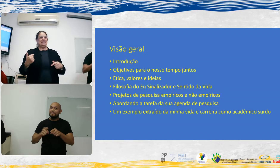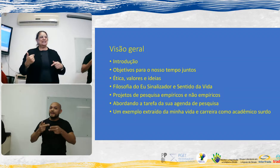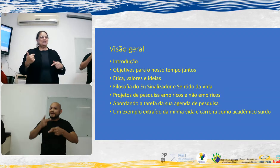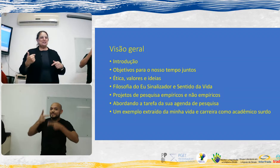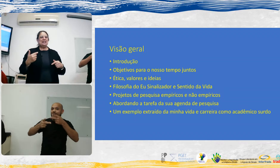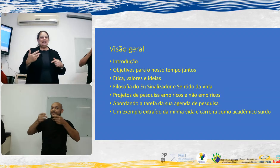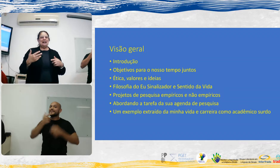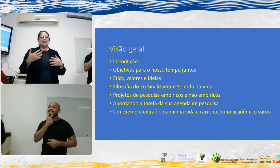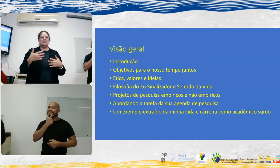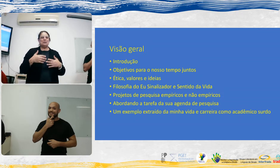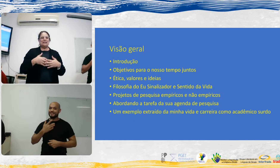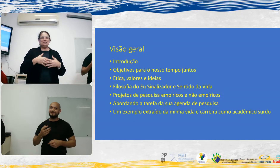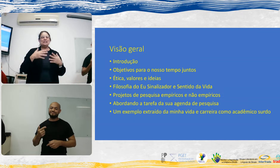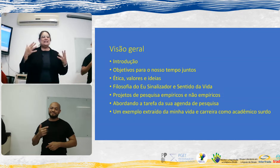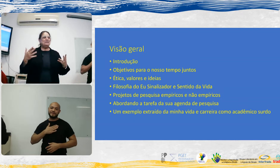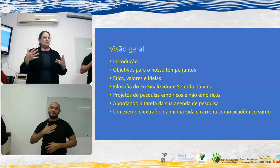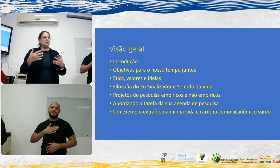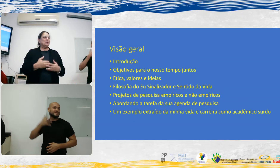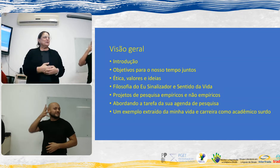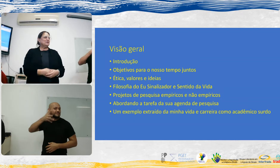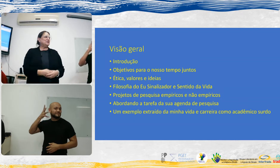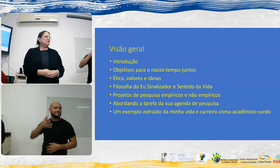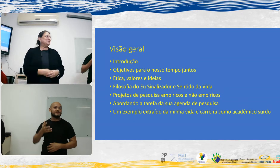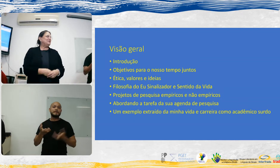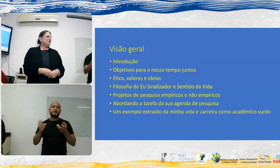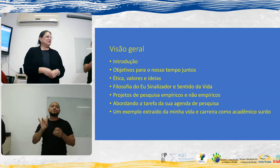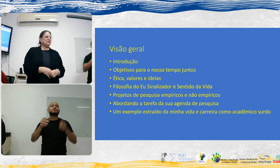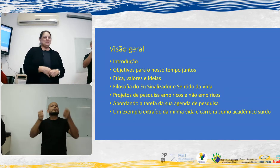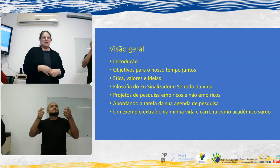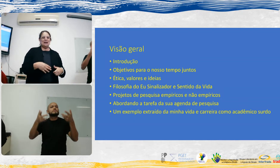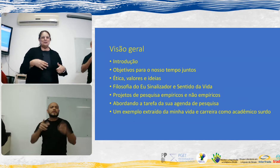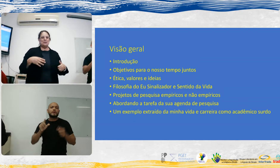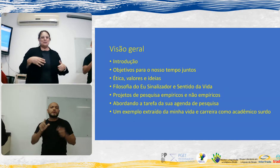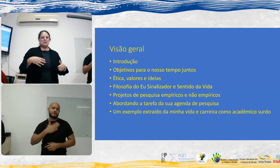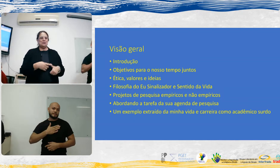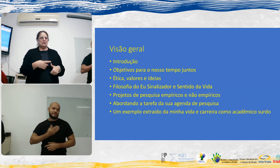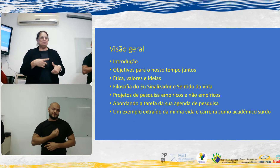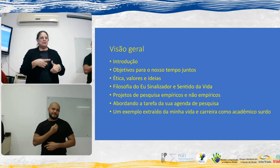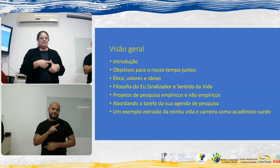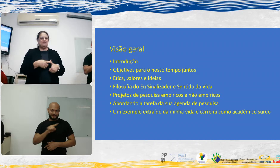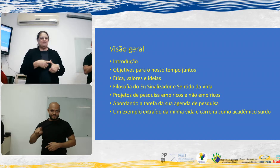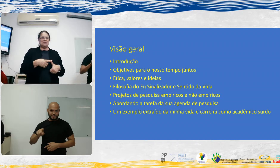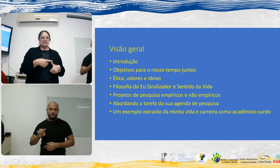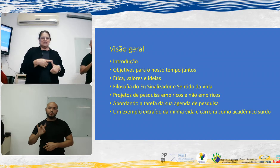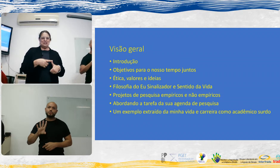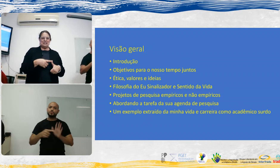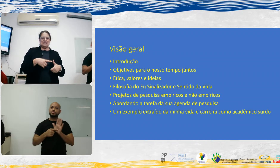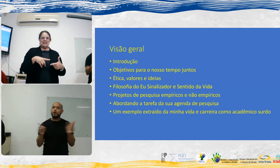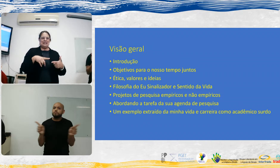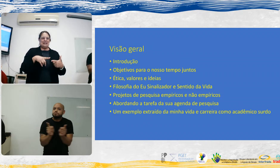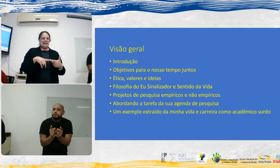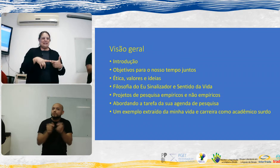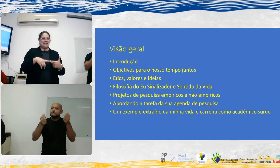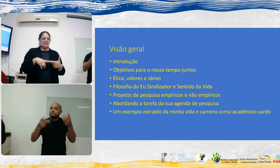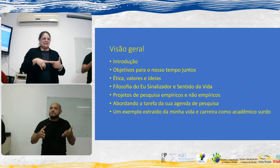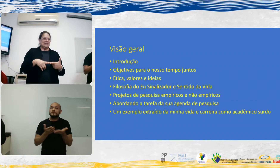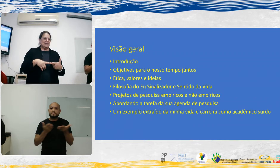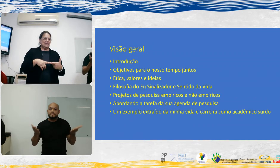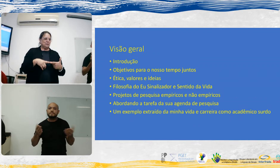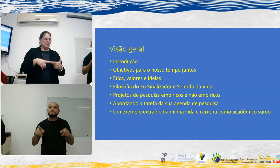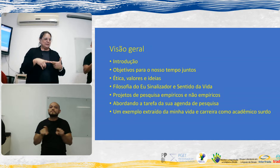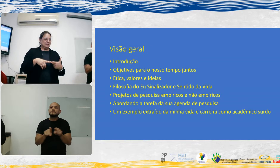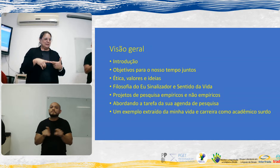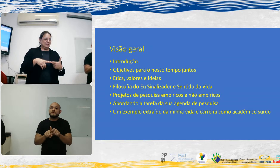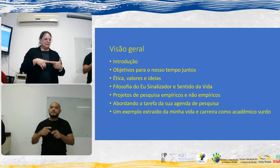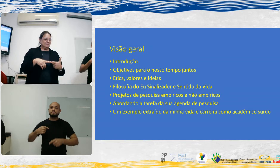spoken English. I want to just give you an overview first, so I will give you a brief introduction, and then